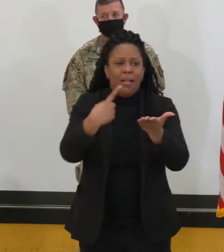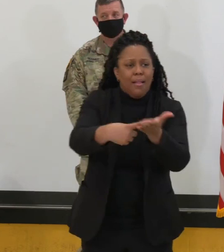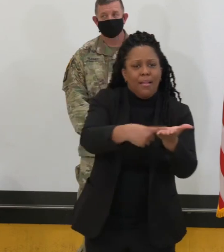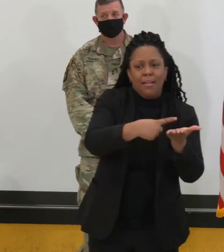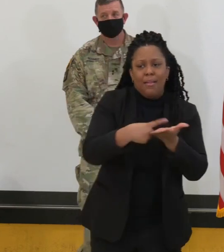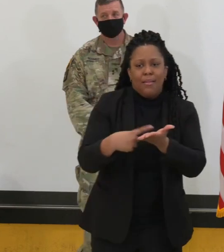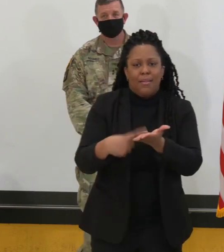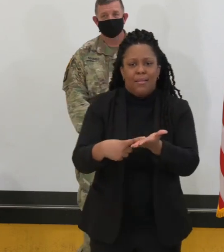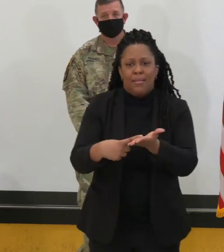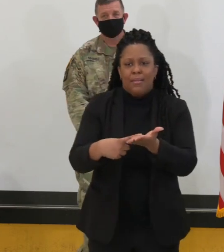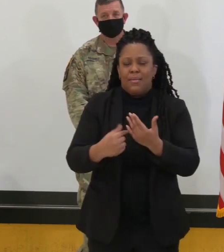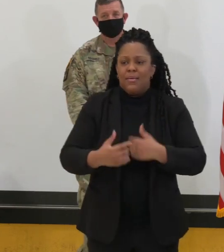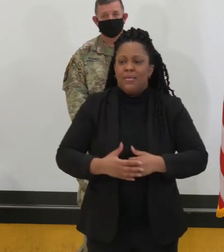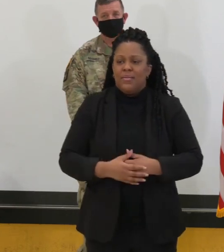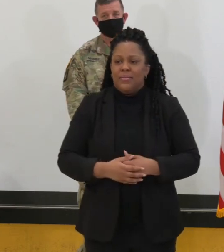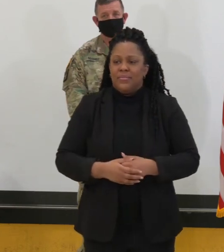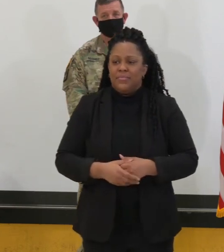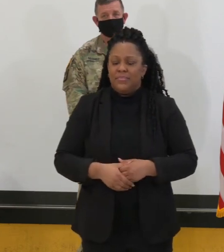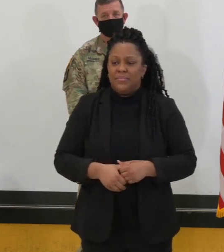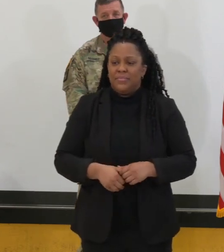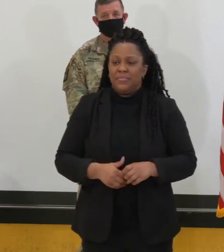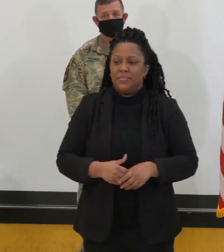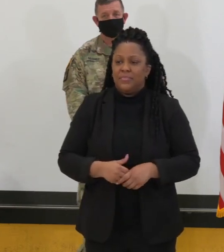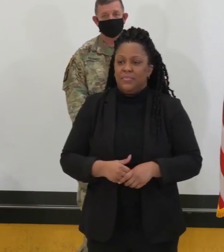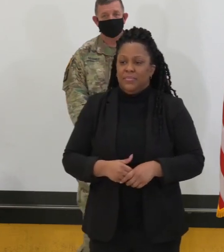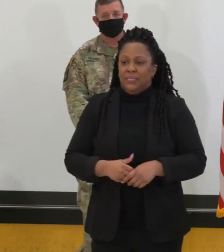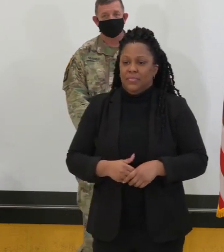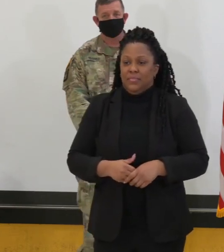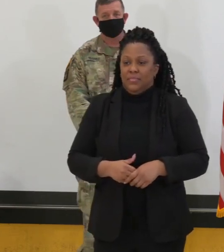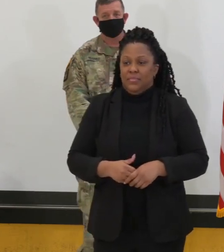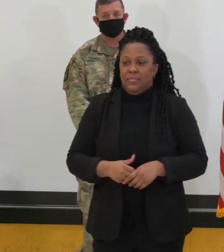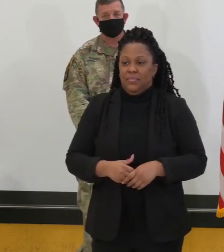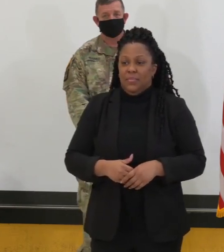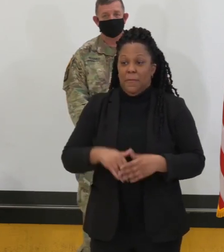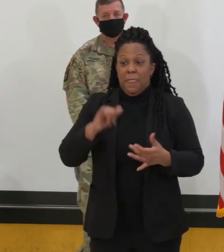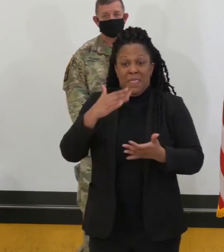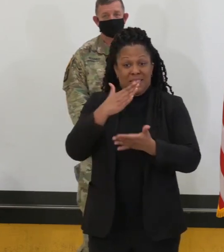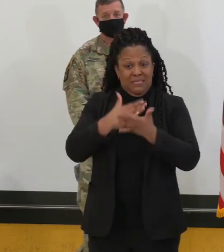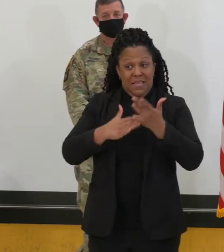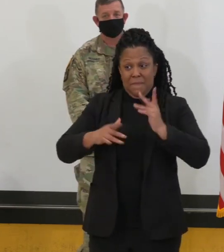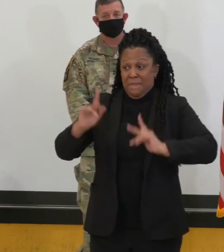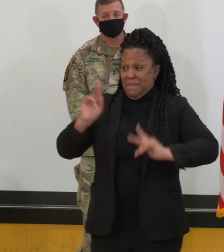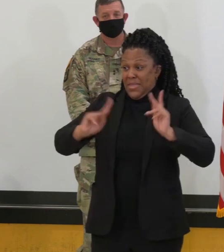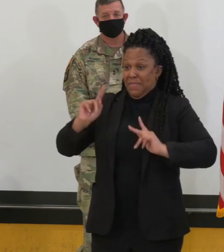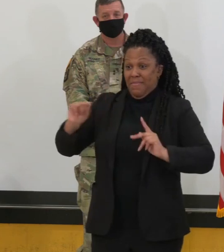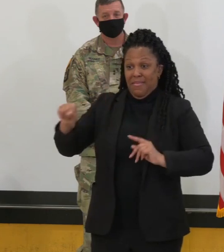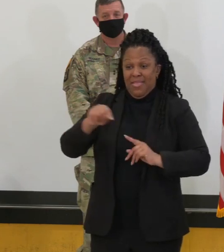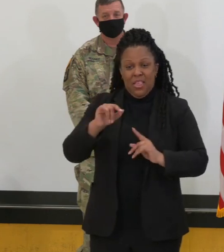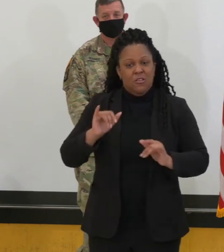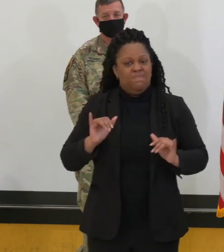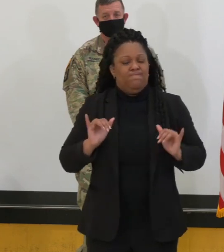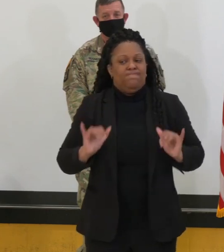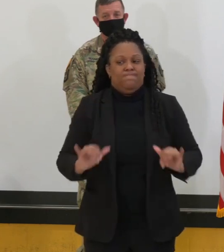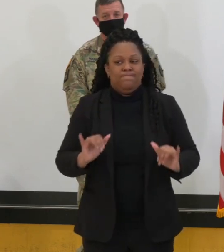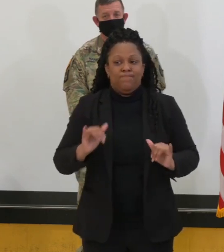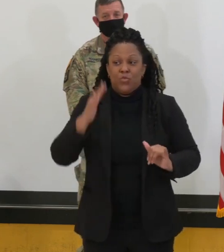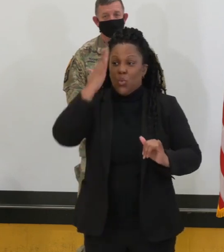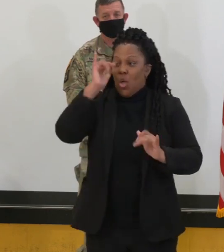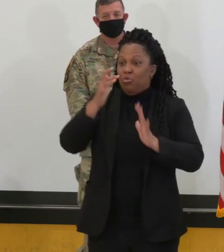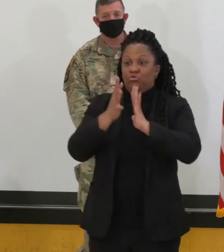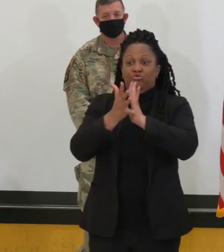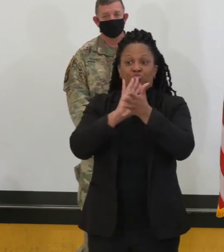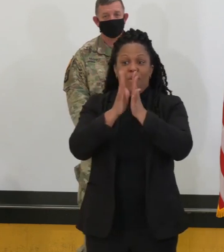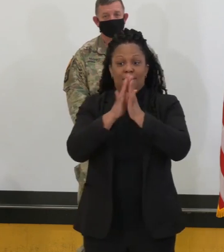the licensed, sworn, and armed police officers involved in the traffic enforcement. That's an option that I've heard